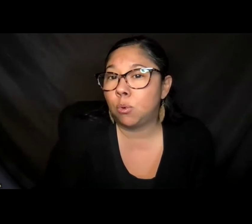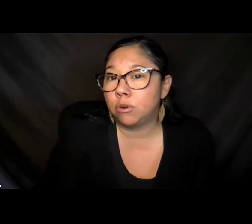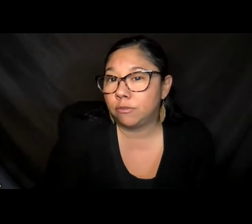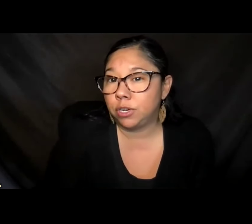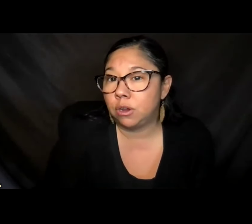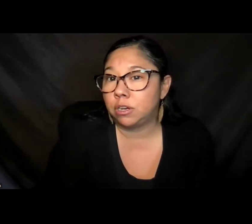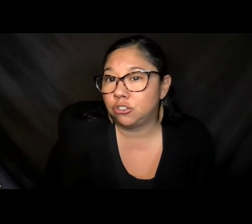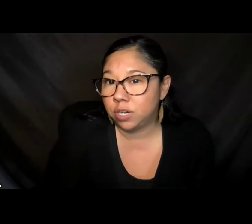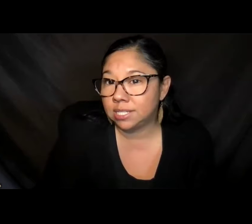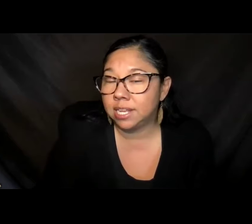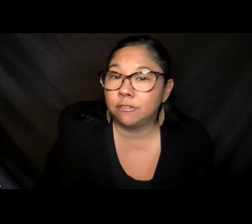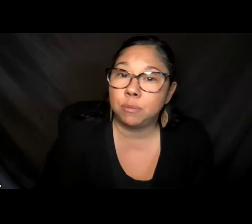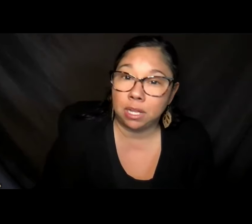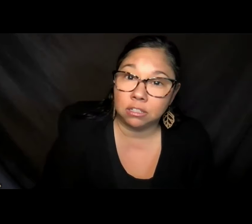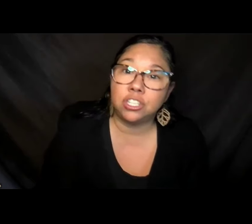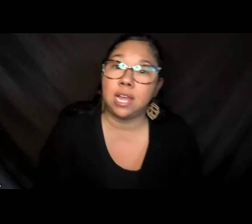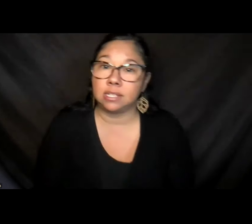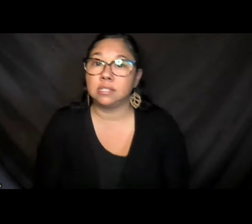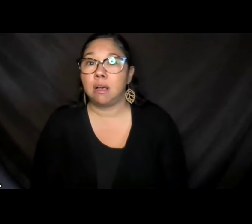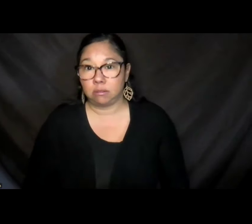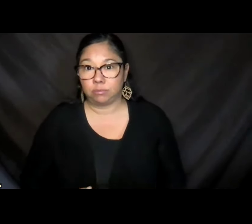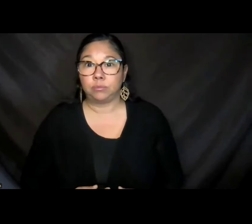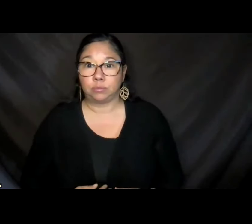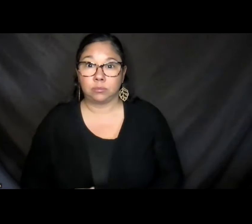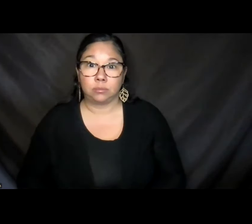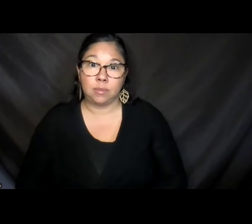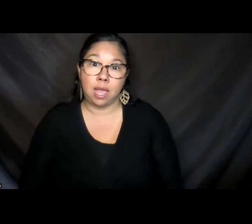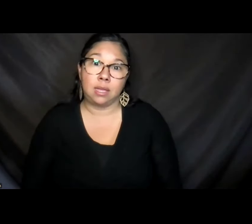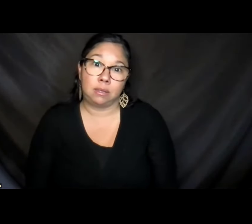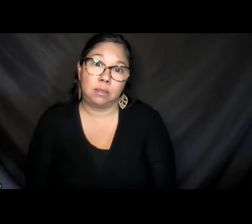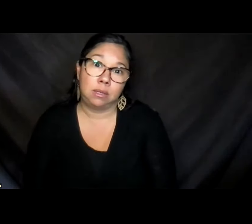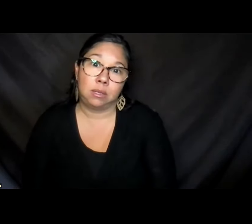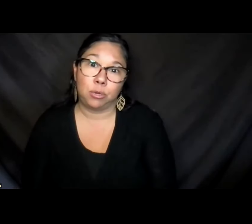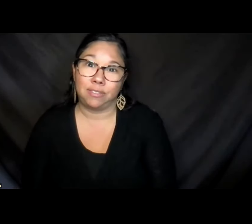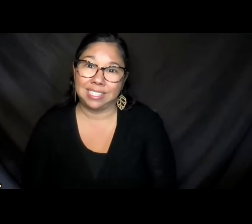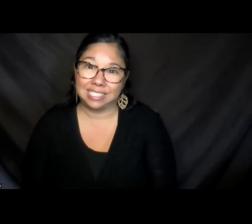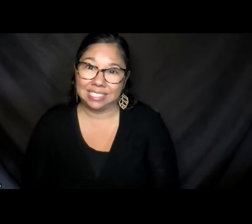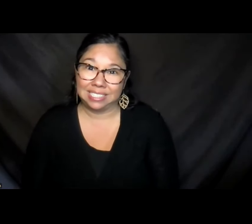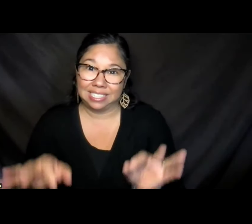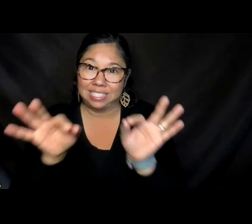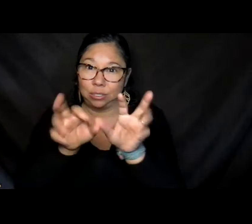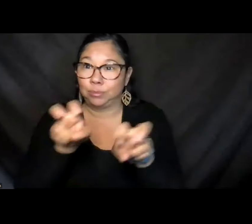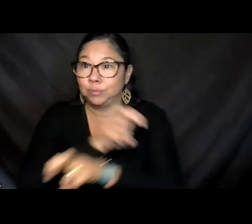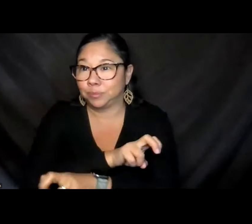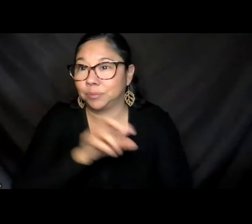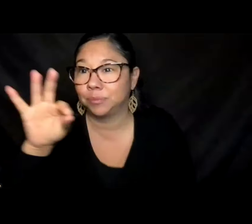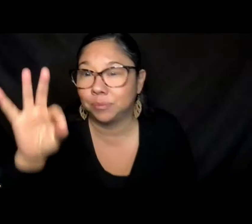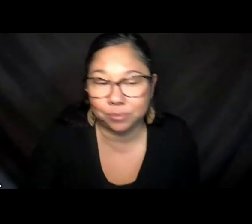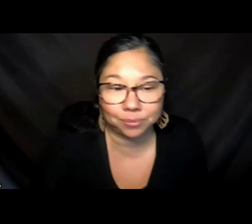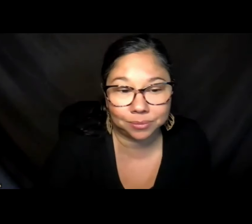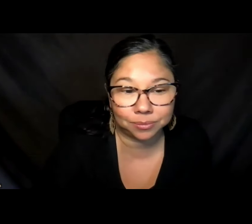it's important for you to know how to translate from English to ASL. Okay, perfect.